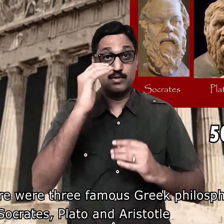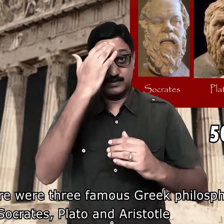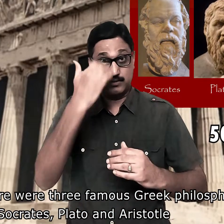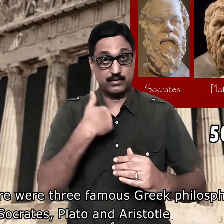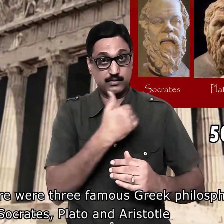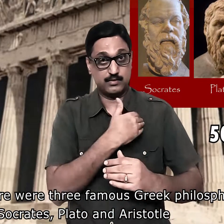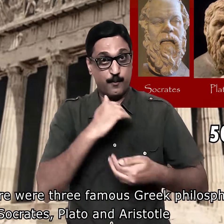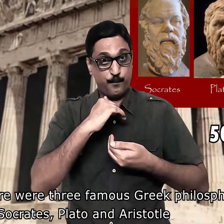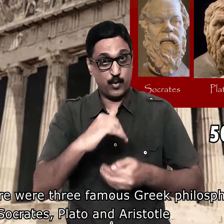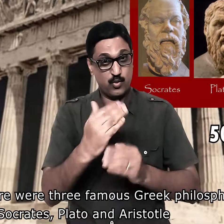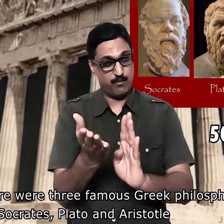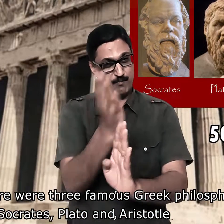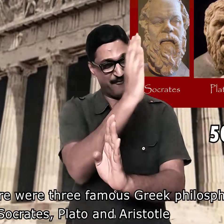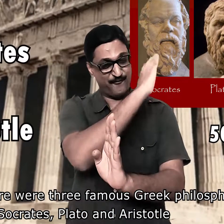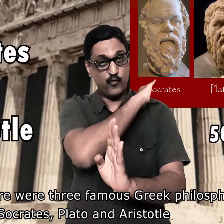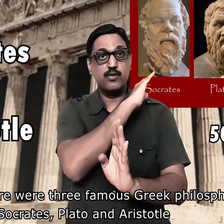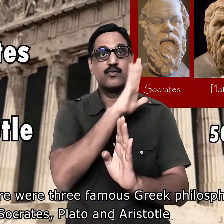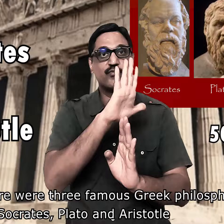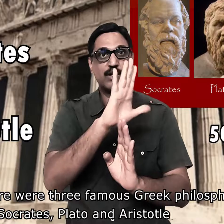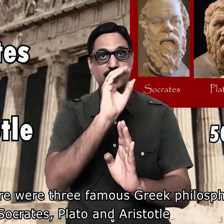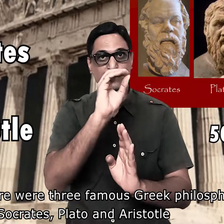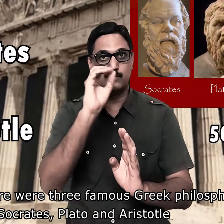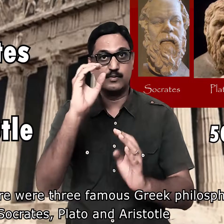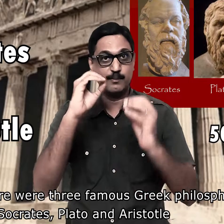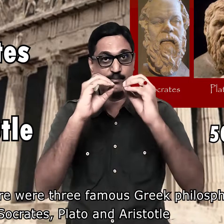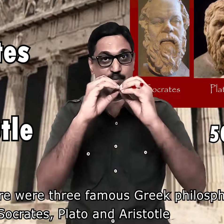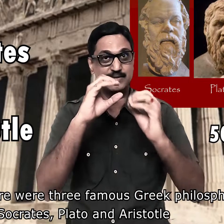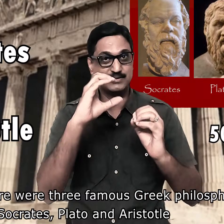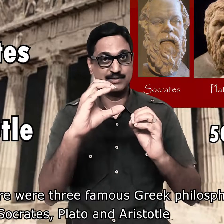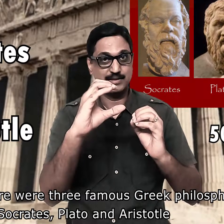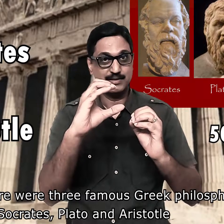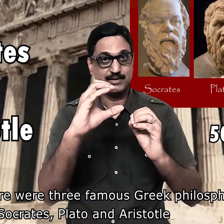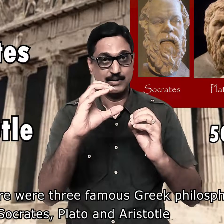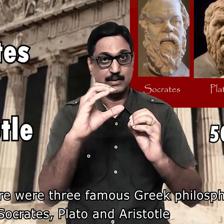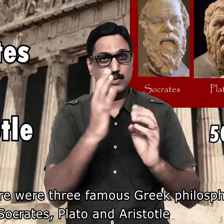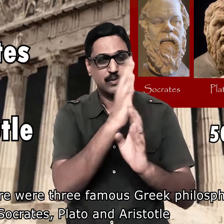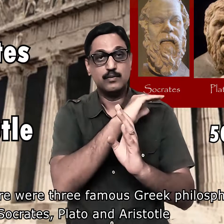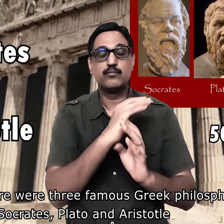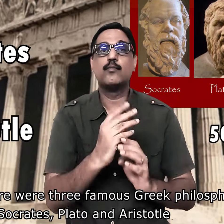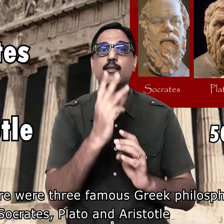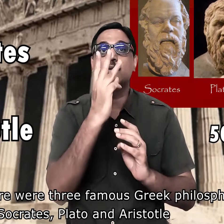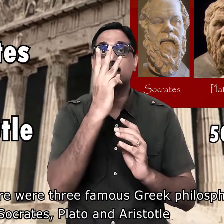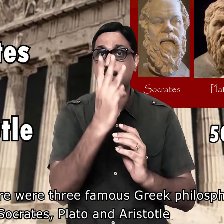faded. In 500 BC, there were three famous Greek